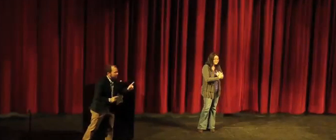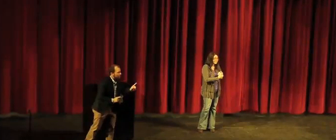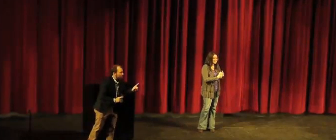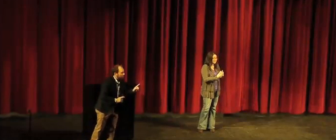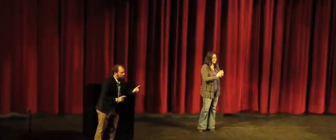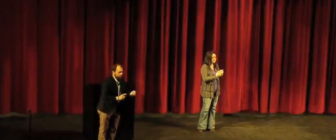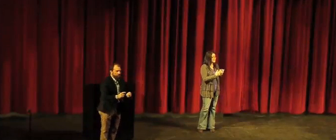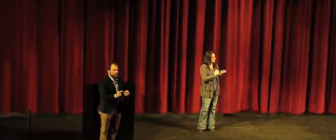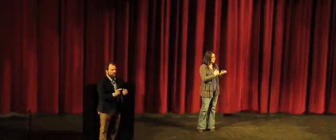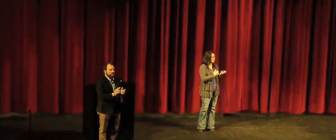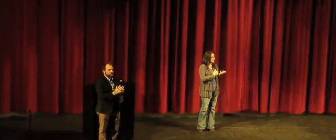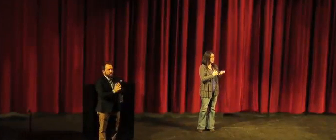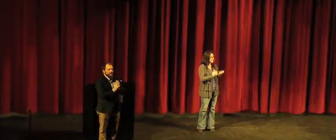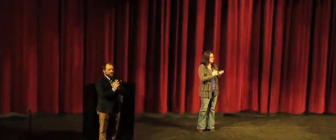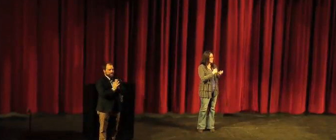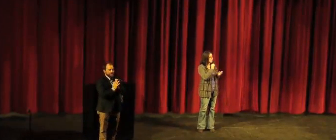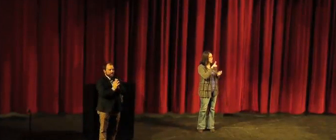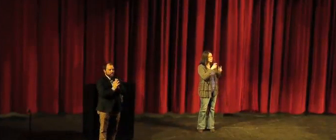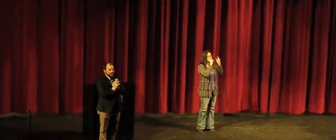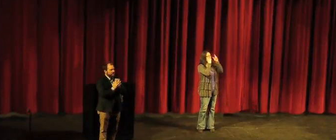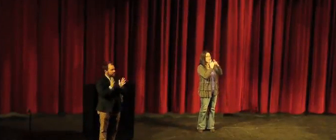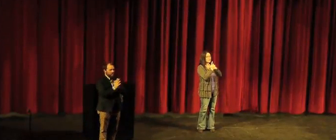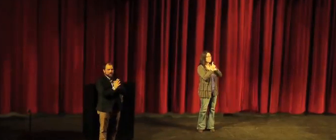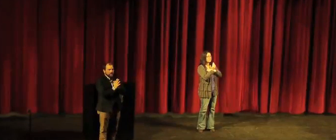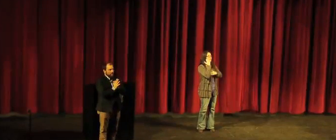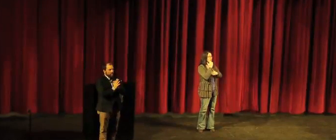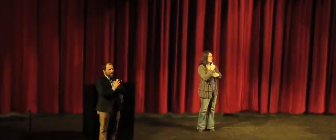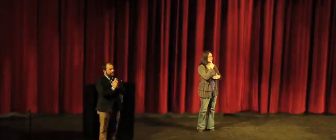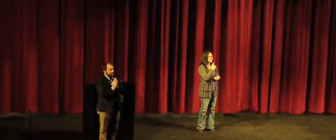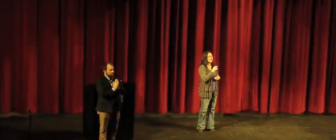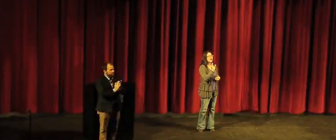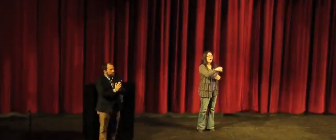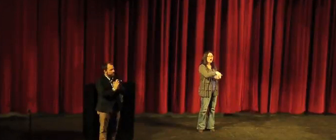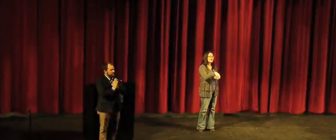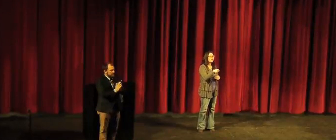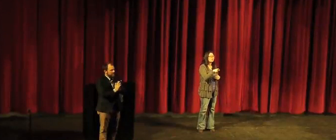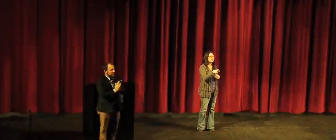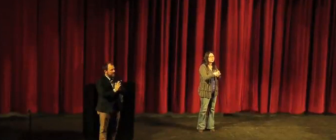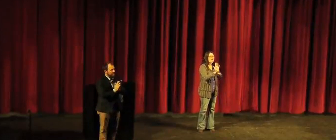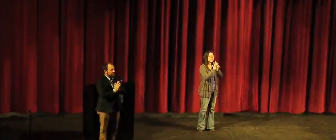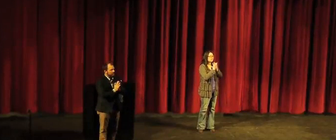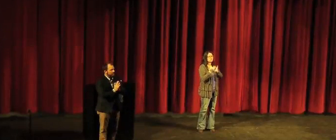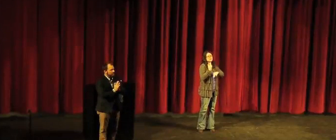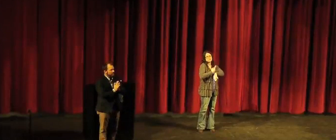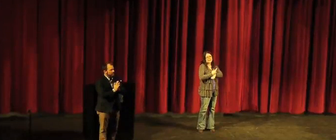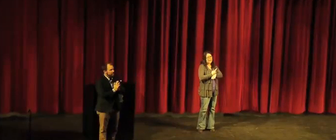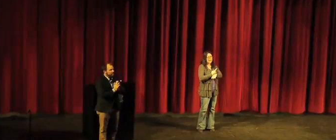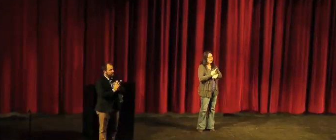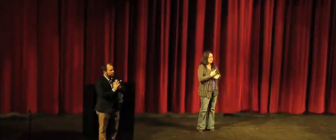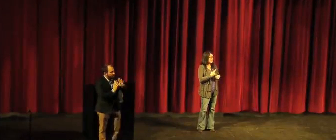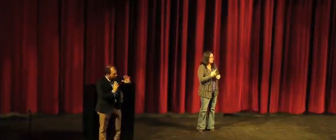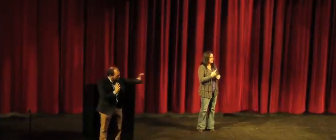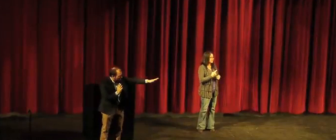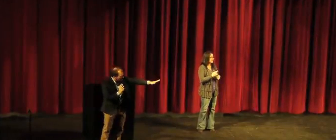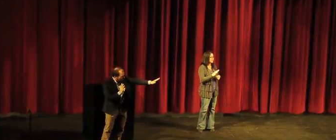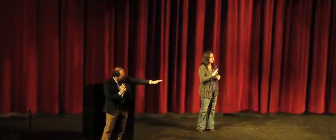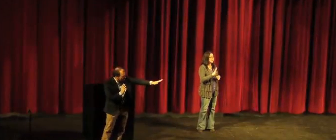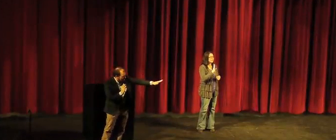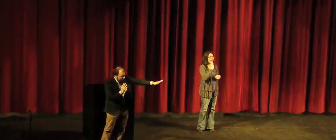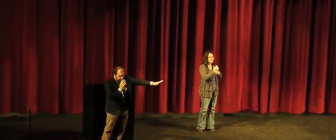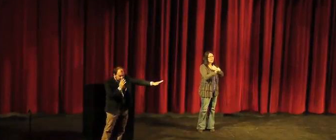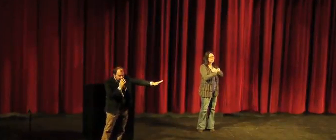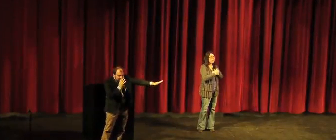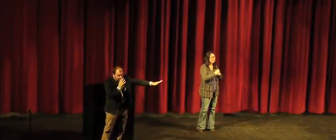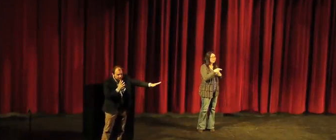is, however, you don't get to just wake up on Monday morning and say, well, I'm choosing today to love